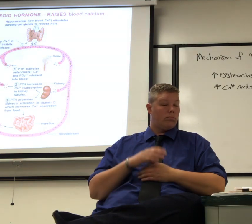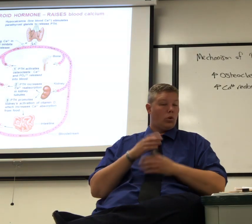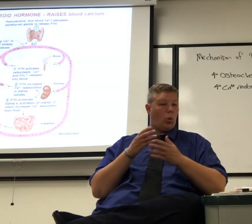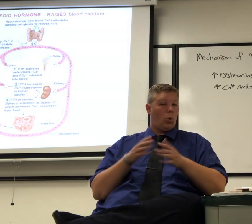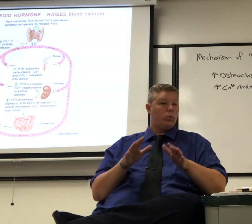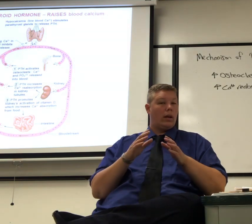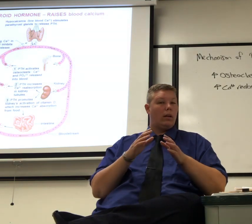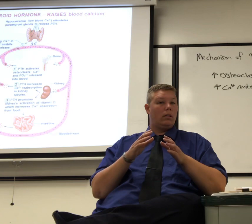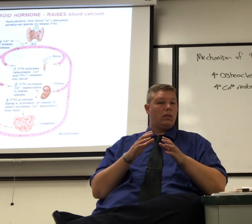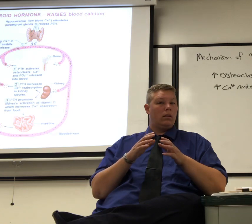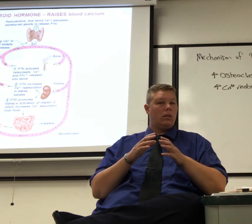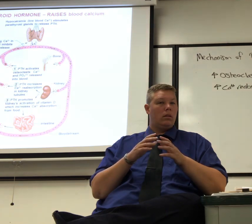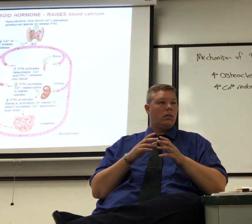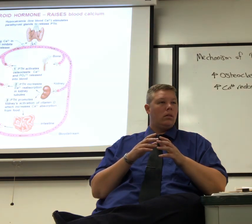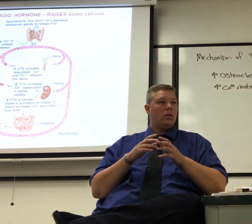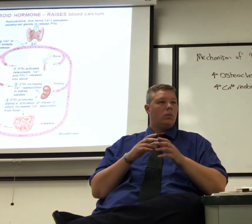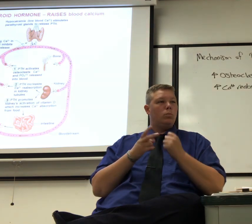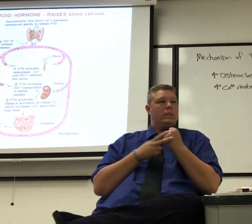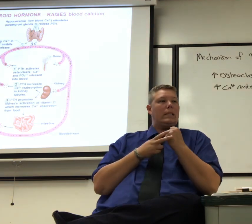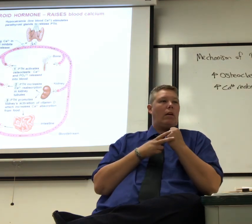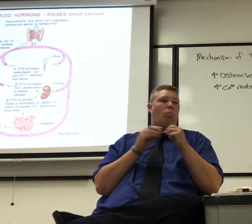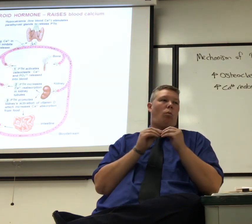at kidney.